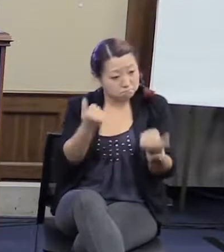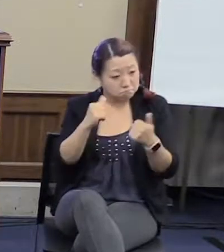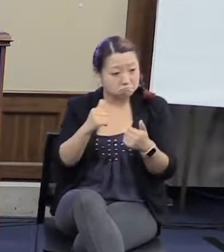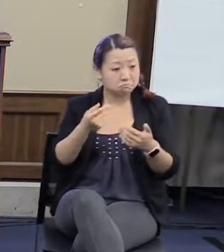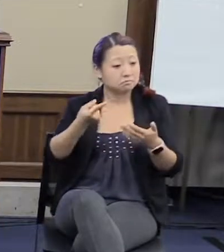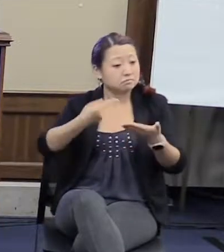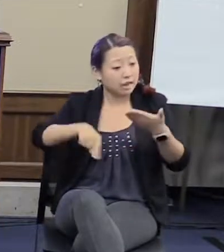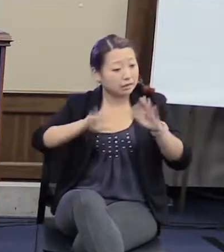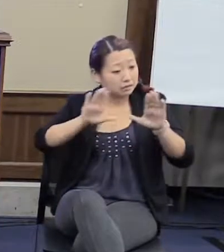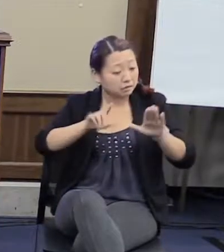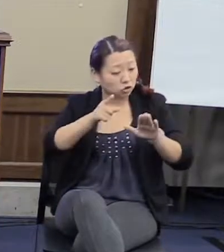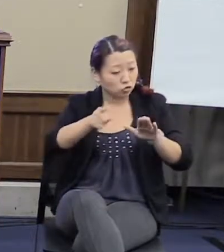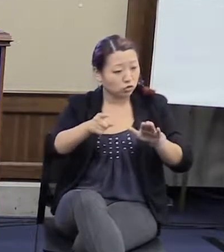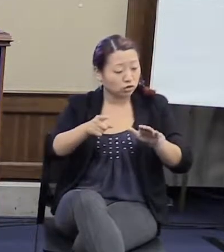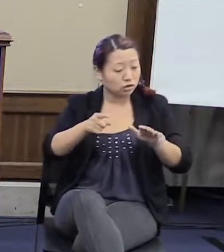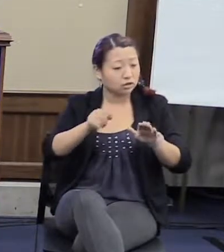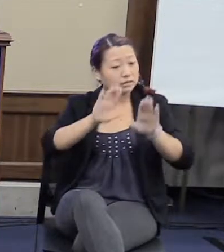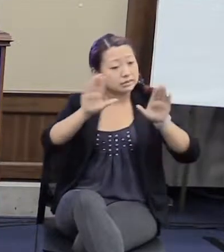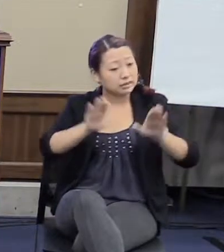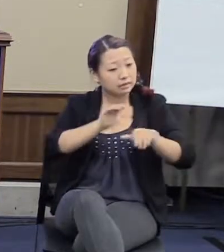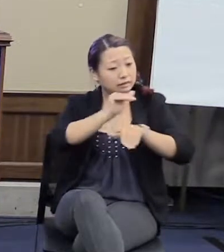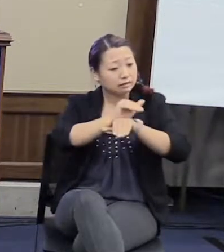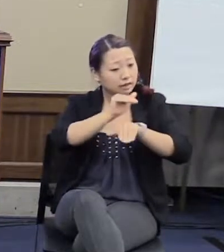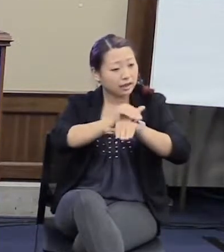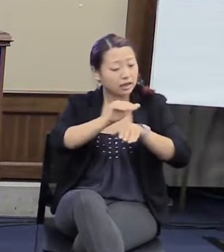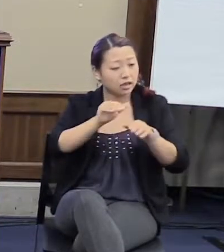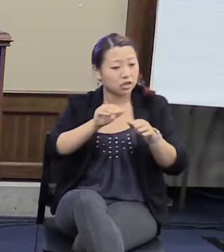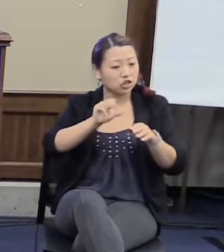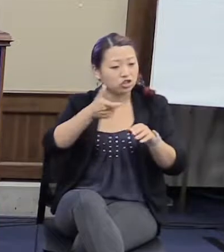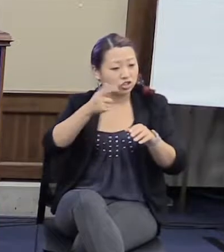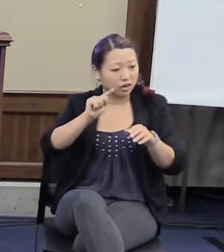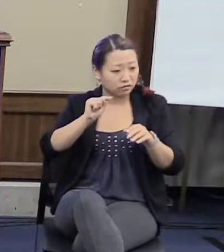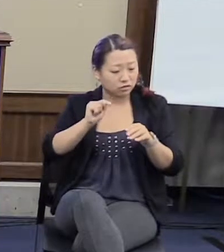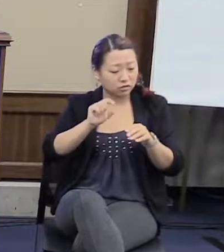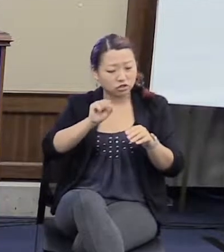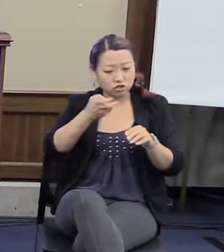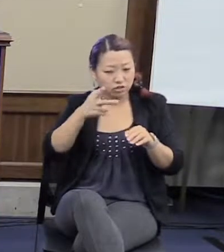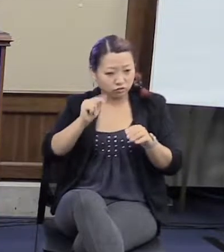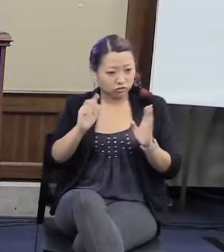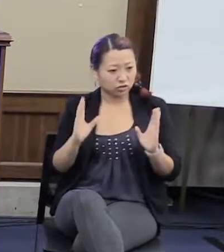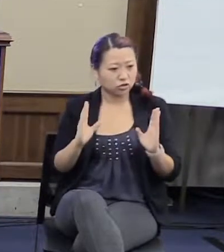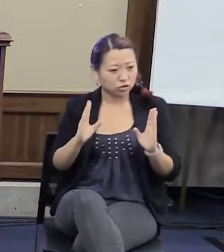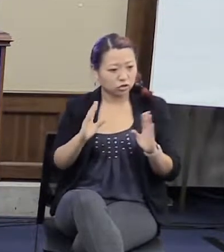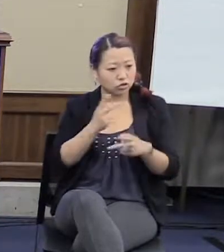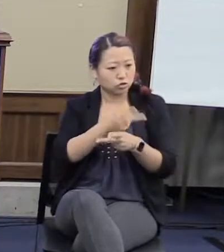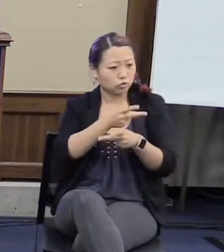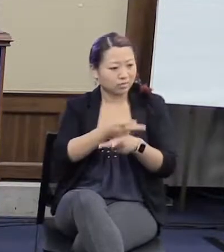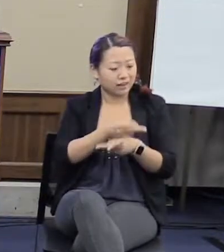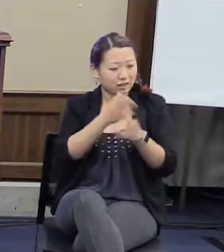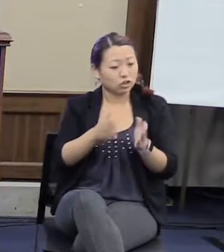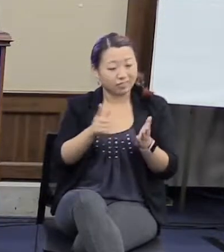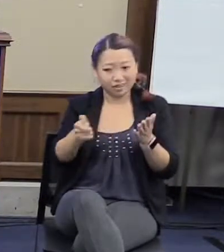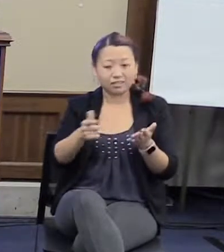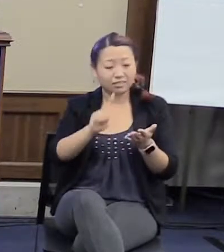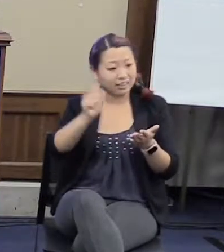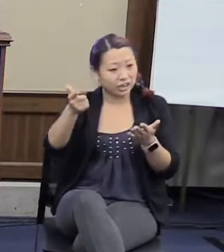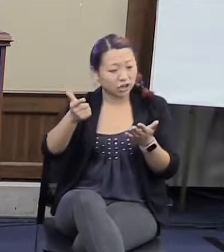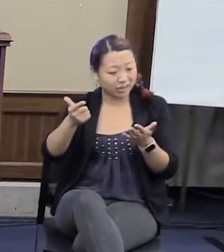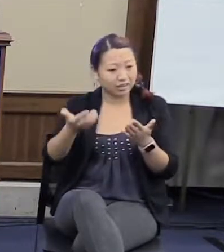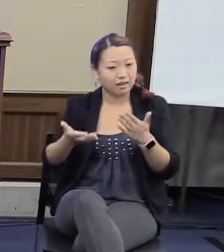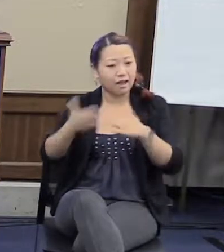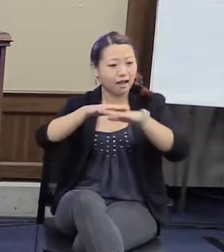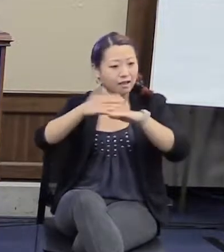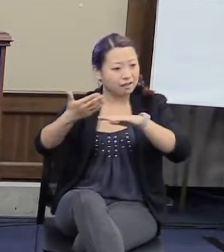next Sunday, and you can be the Sunday night shift supervisor. And then he became in charge of something else. And when I got elected